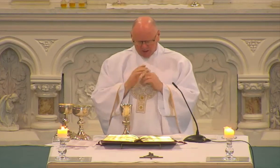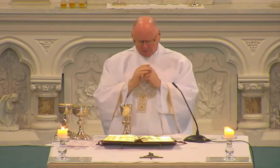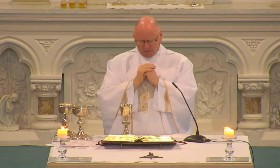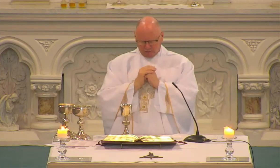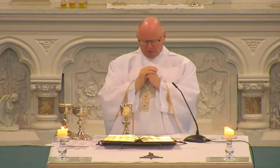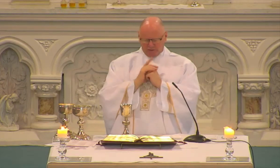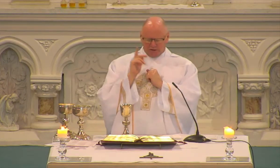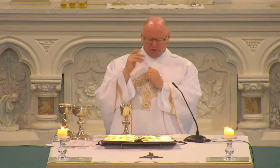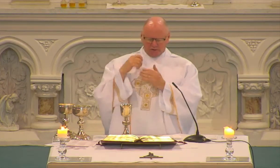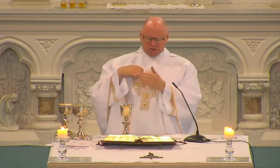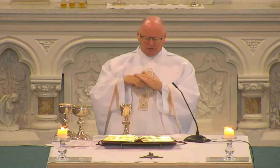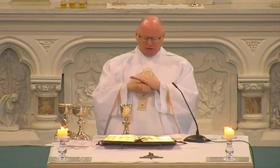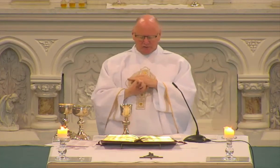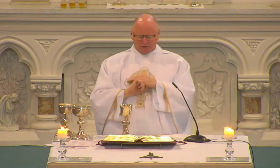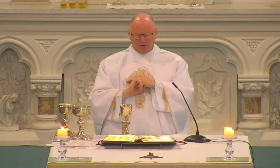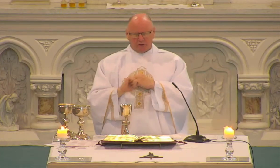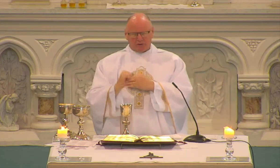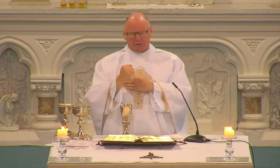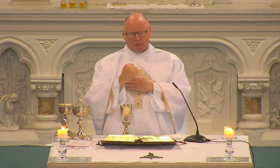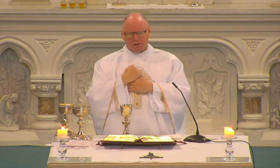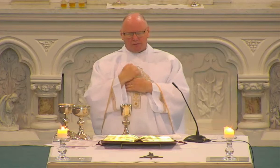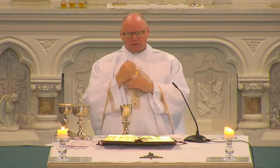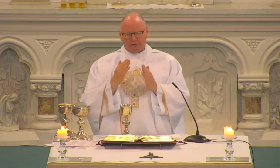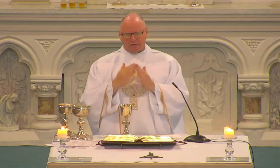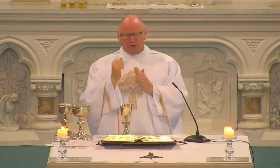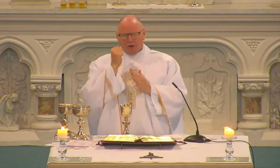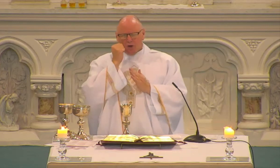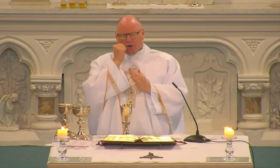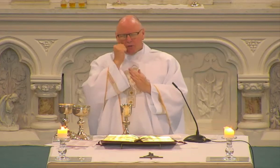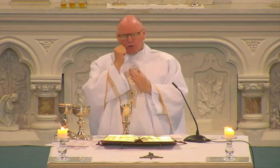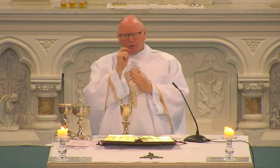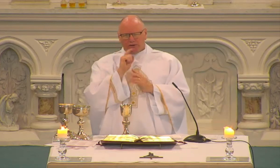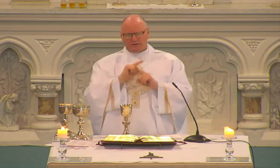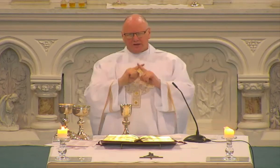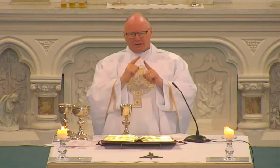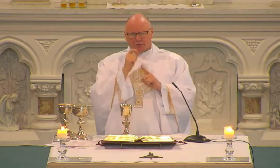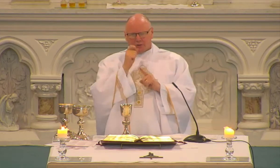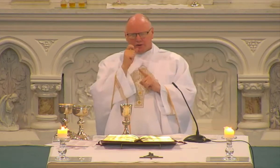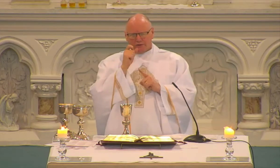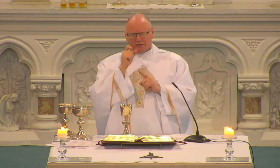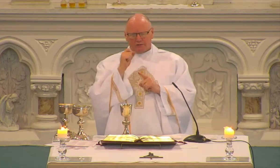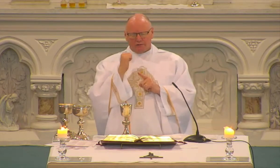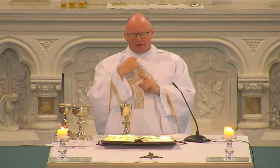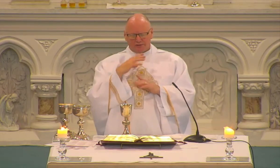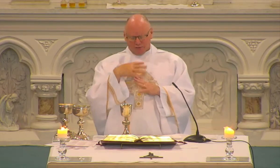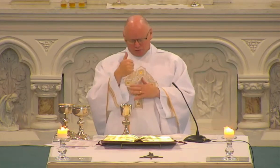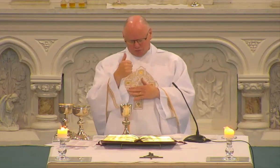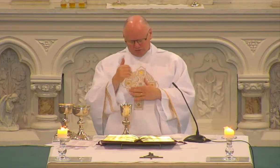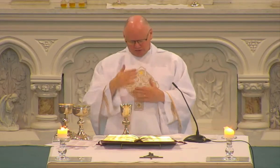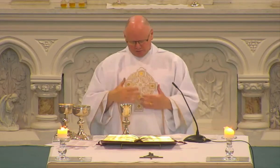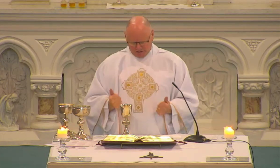not worthy that you should enter under my roof, but only say the word, and my soul shall be healed.